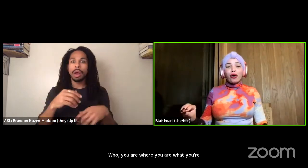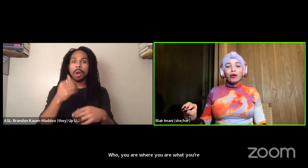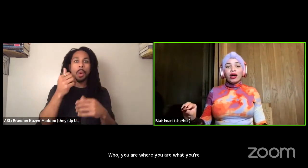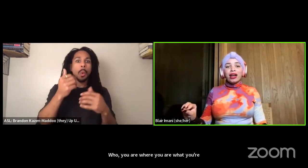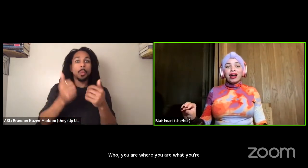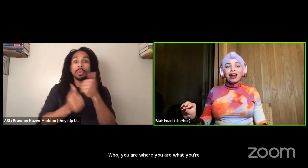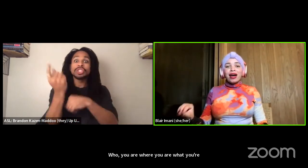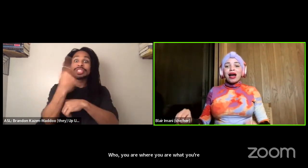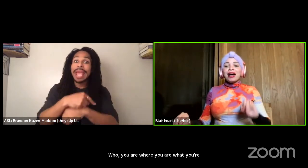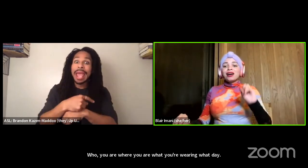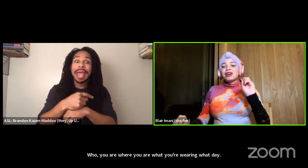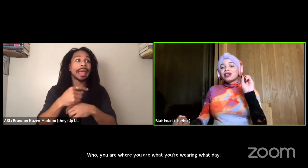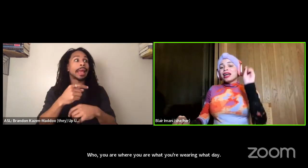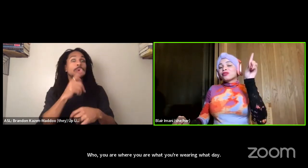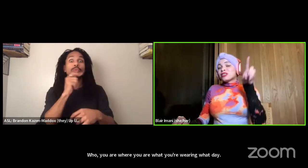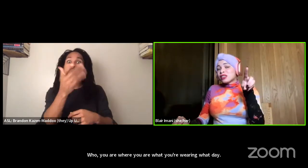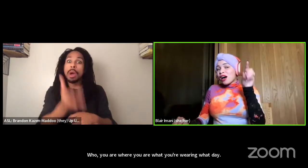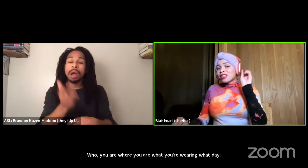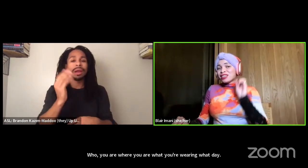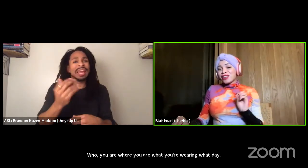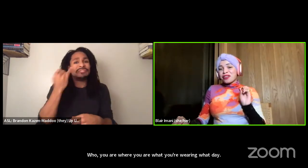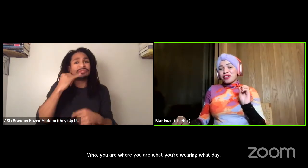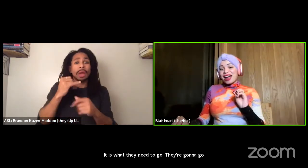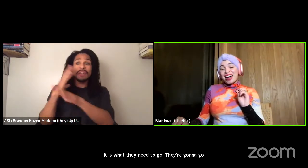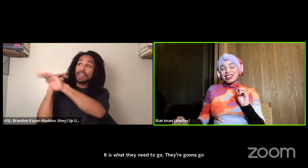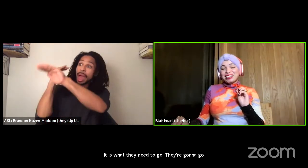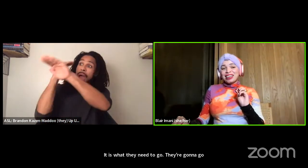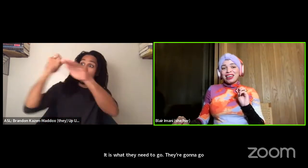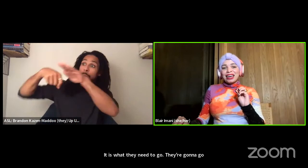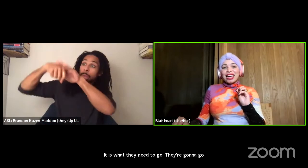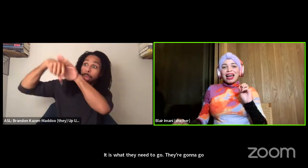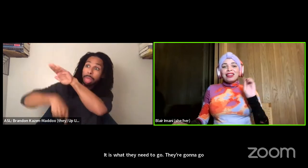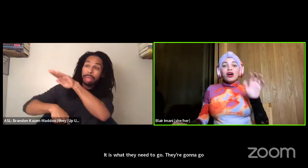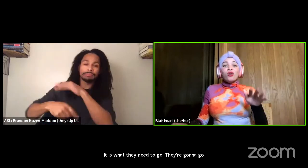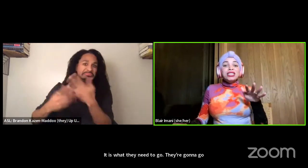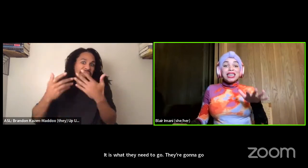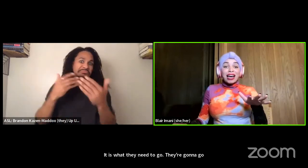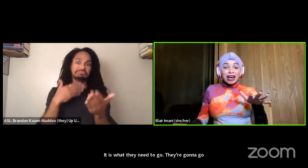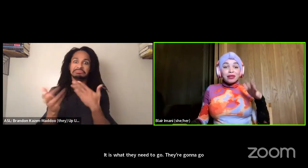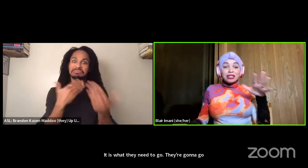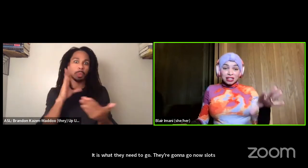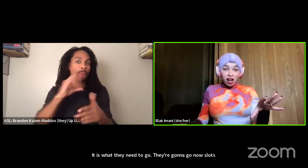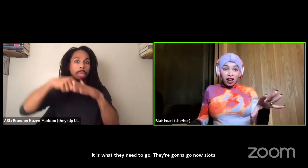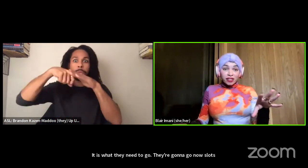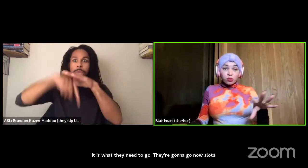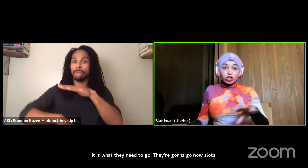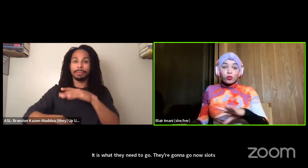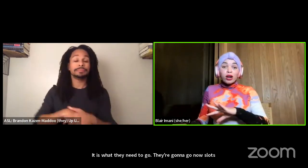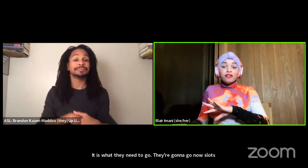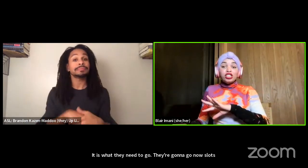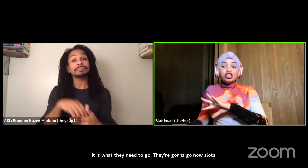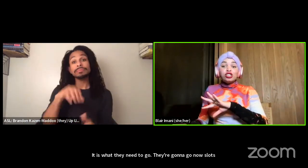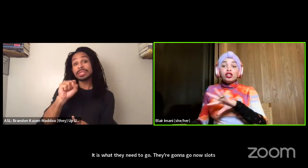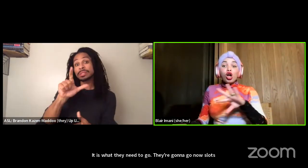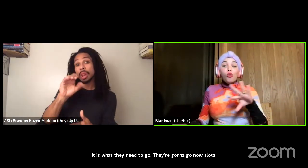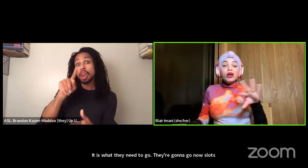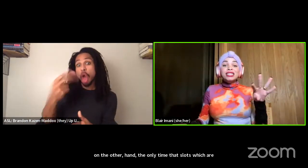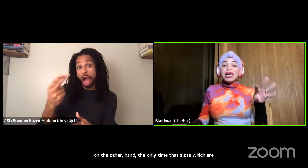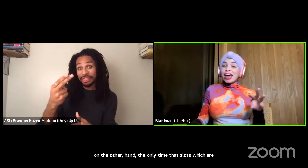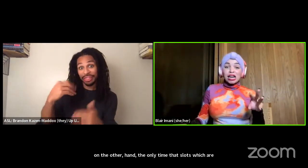they're going to go. Now, sloths, on the other hand, the only time that sloths, which are one